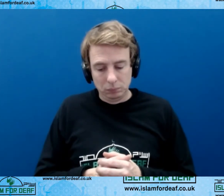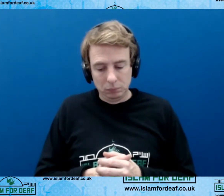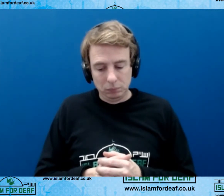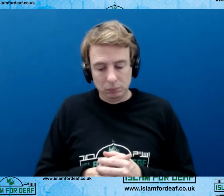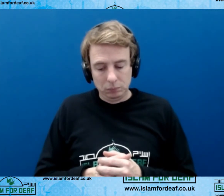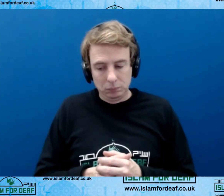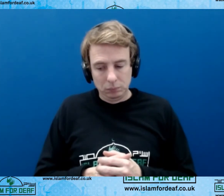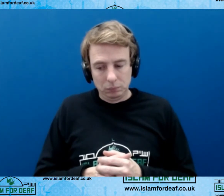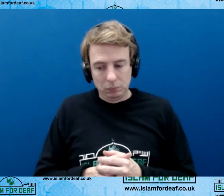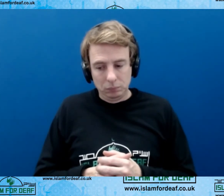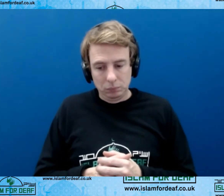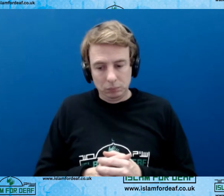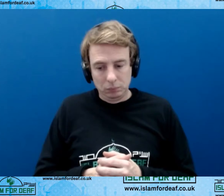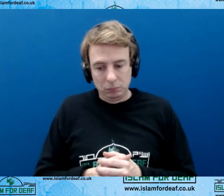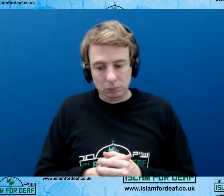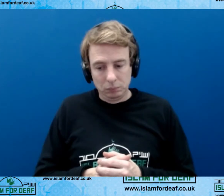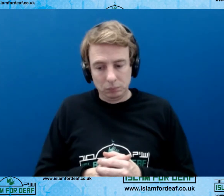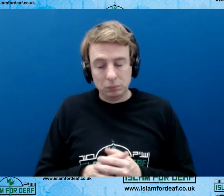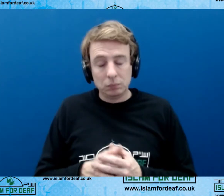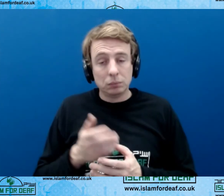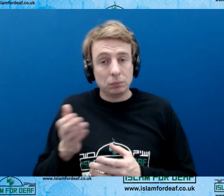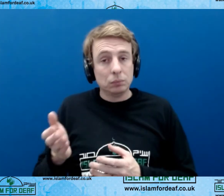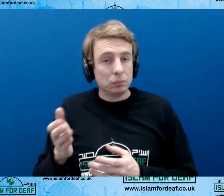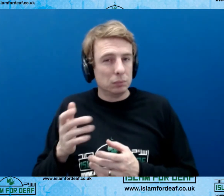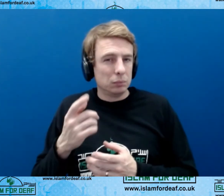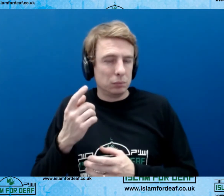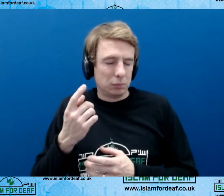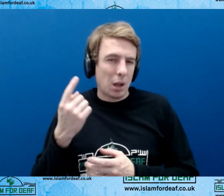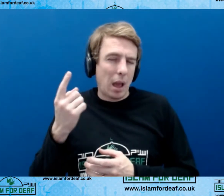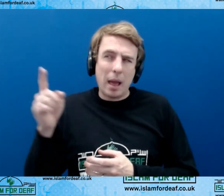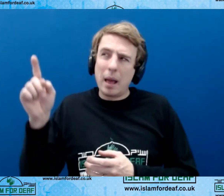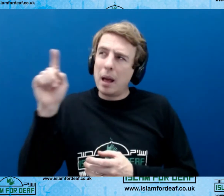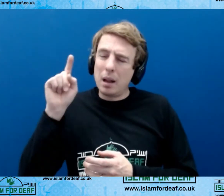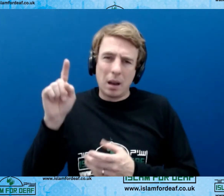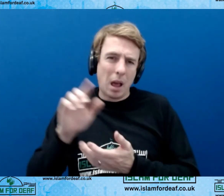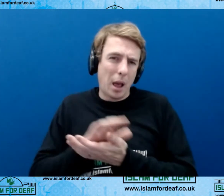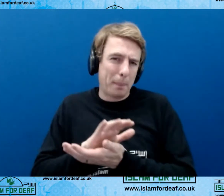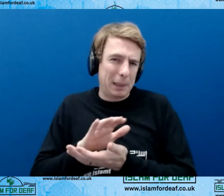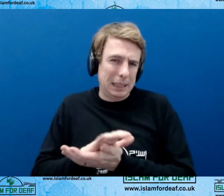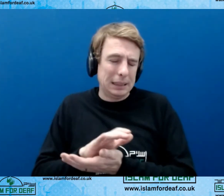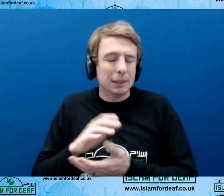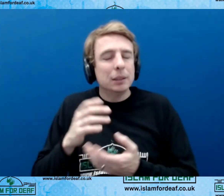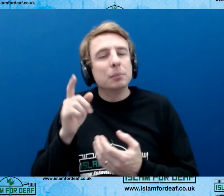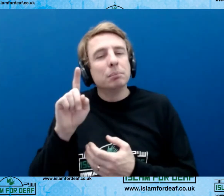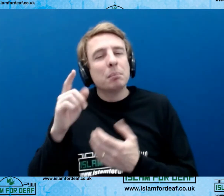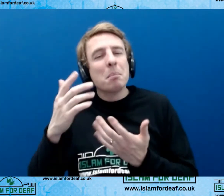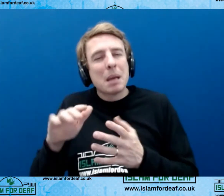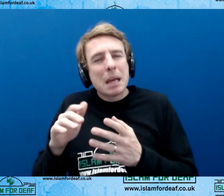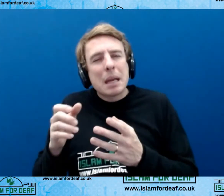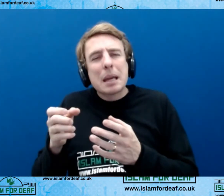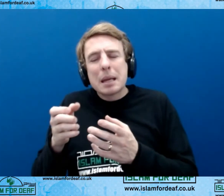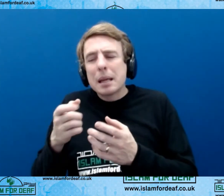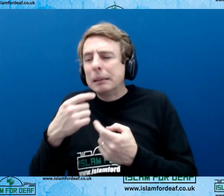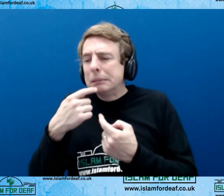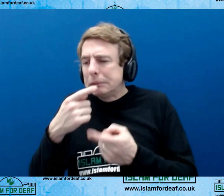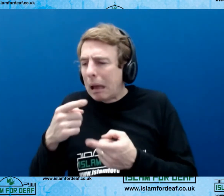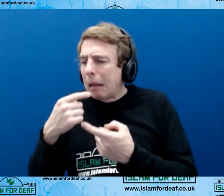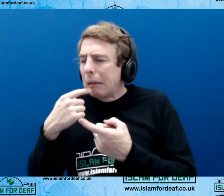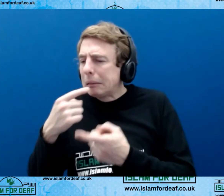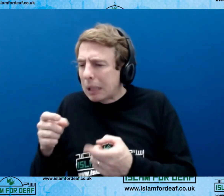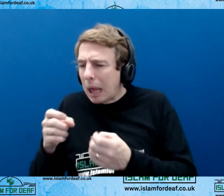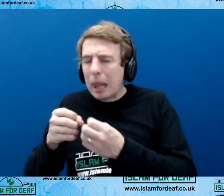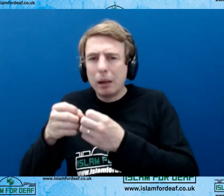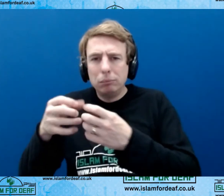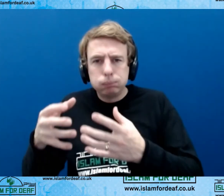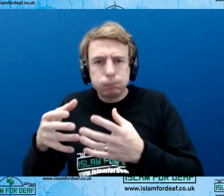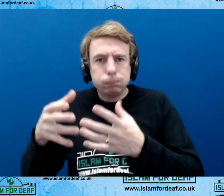May Allah be pleased with him. And then the religion kept growing like this, each individual after each